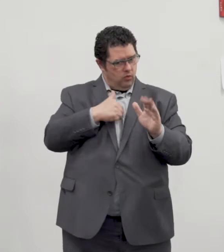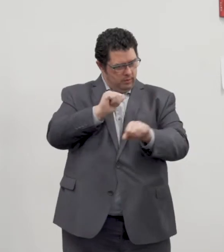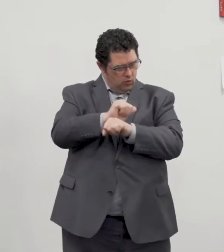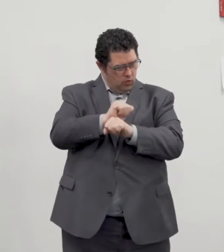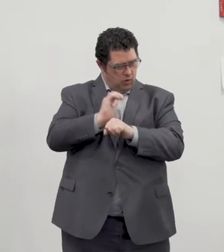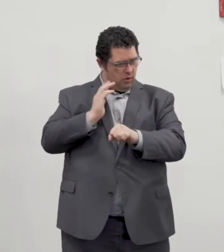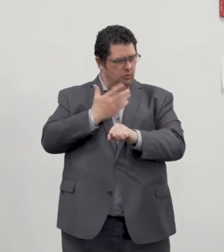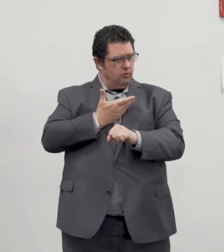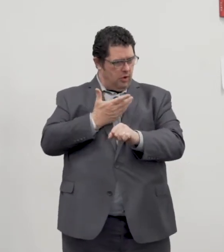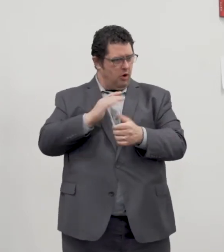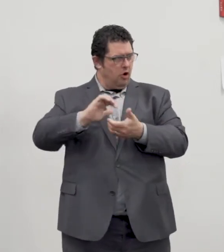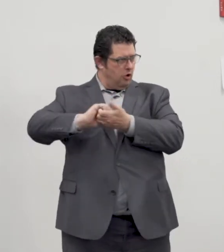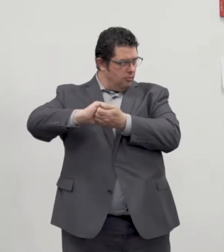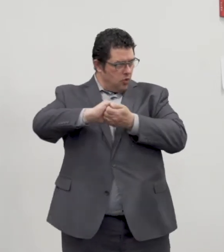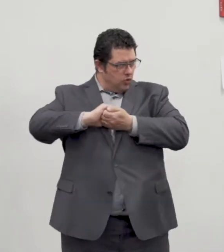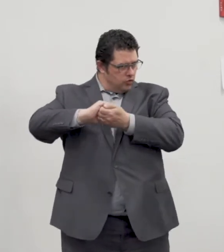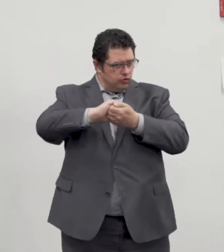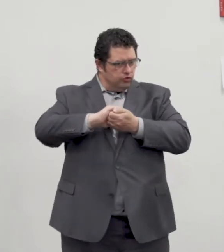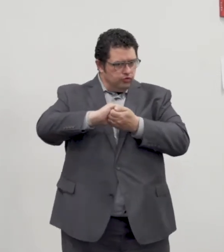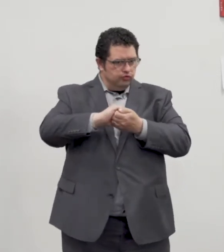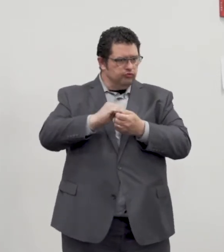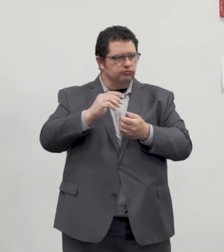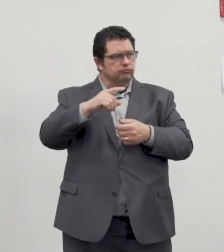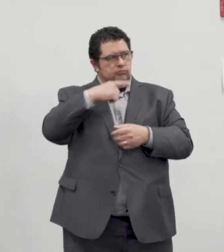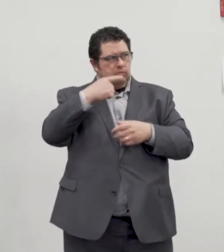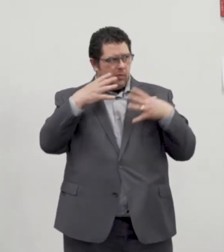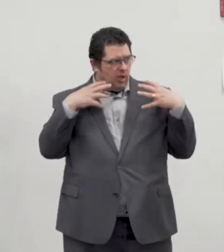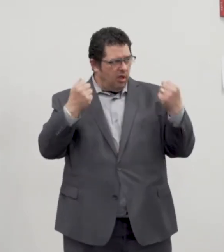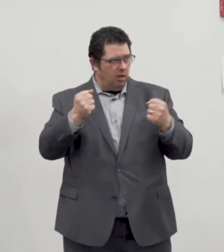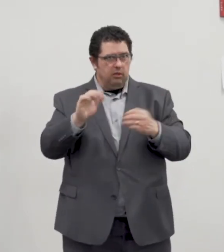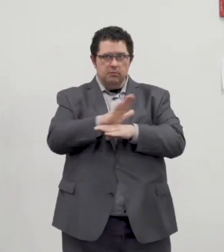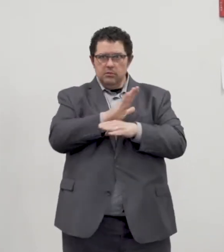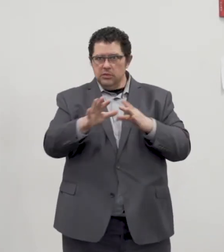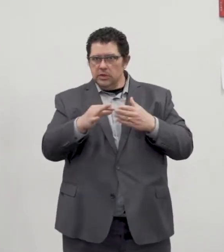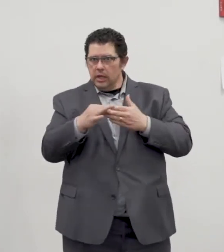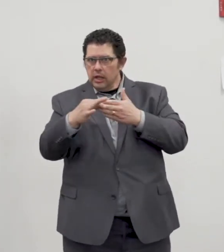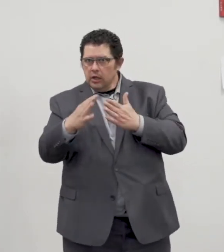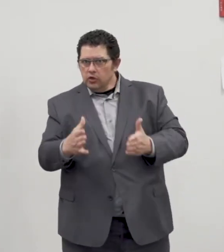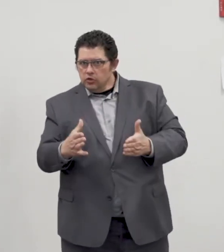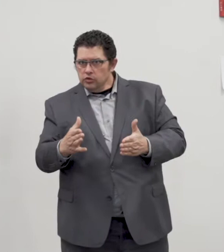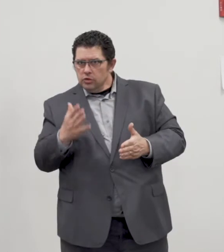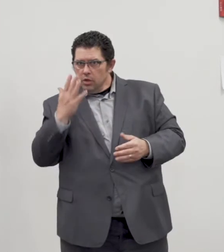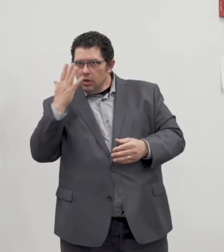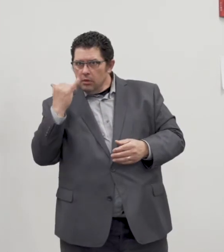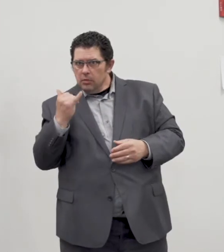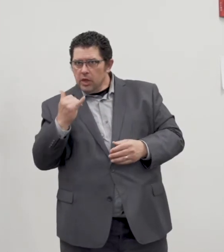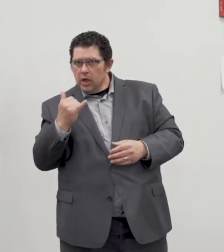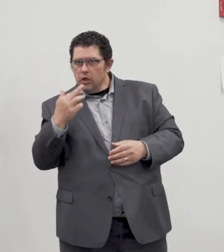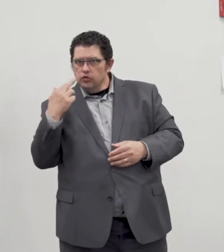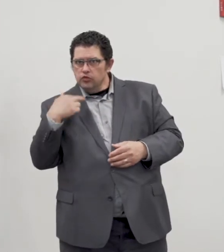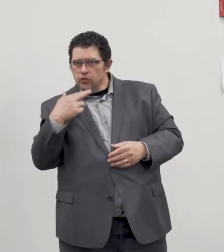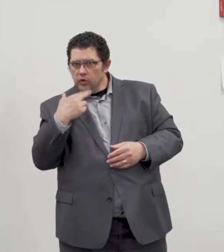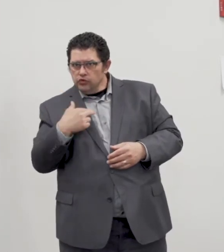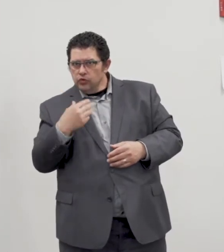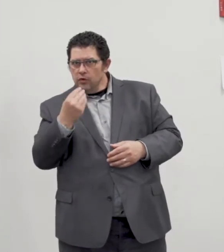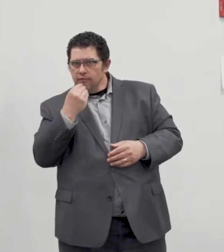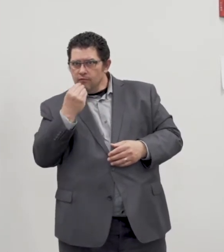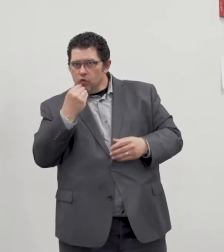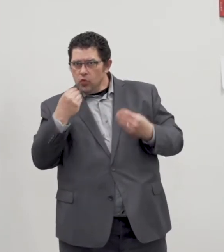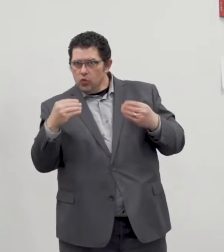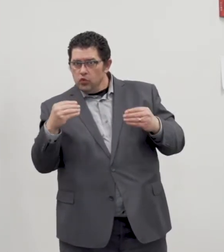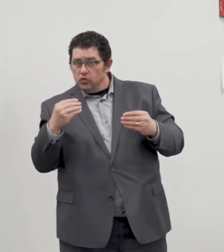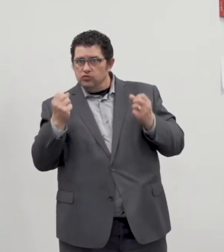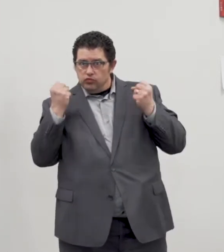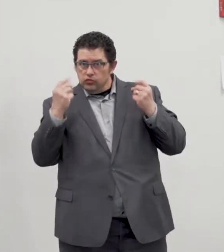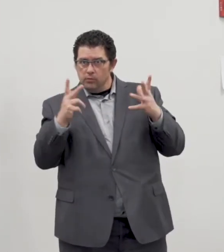health and our civic leaders in our business community. Because restaurants and the food service industry, first of all, you have so many people working